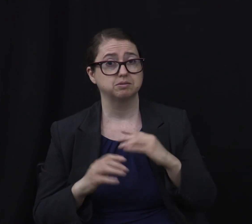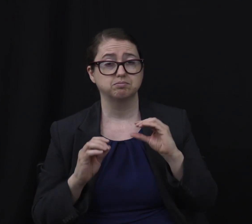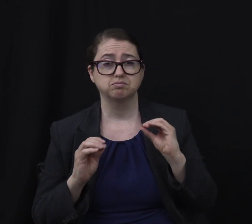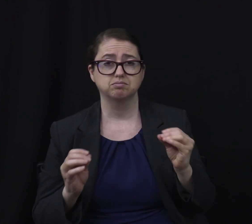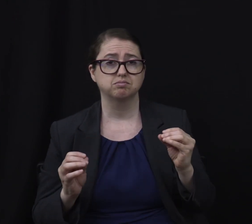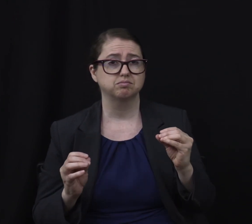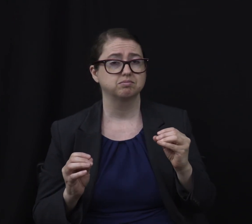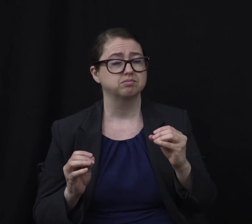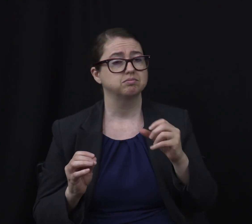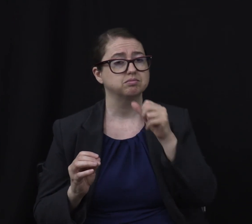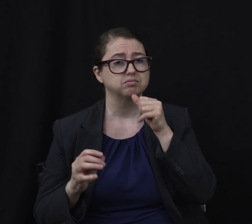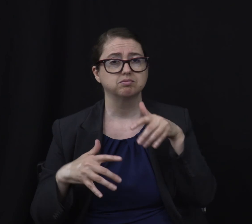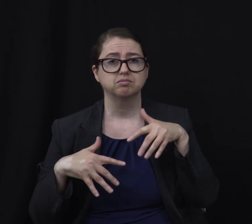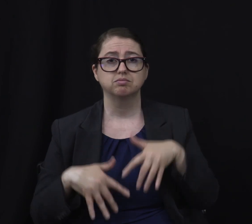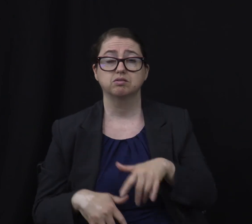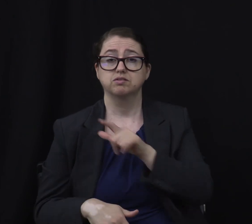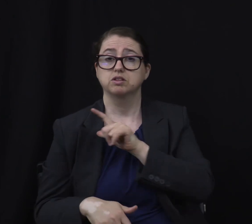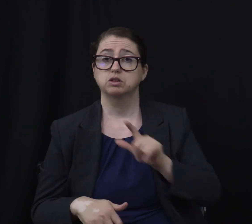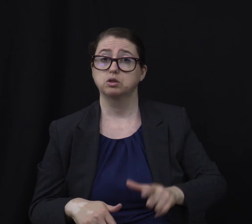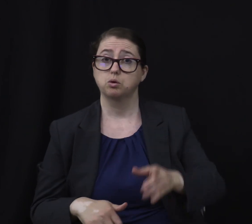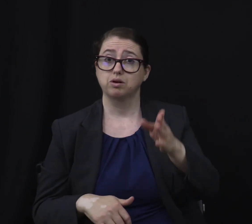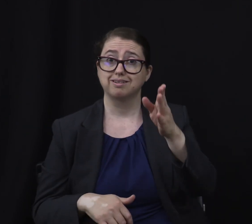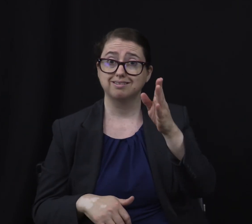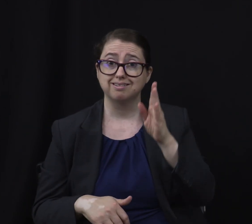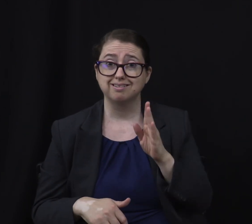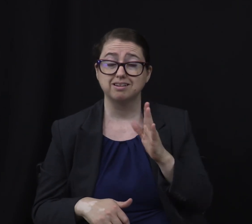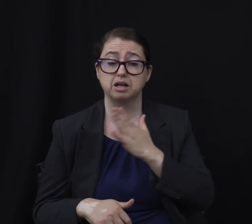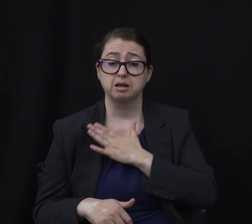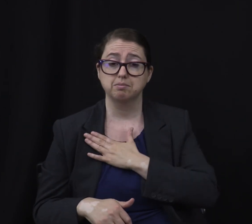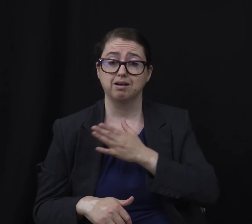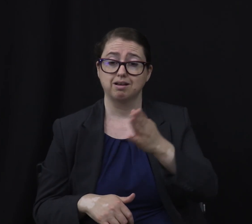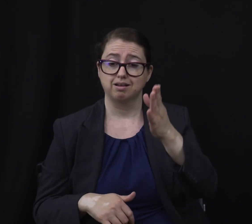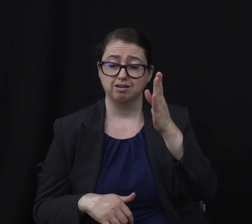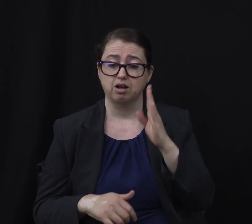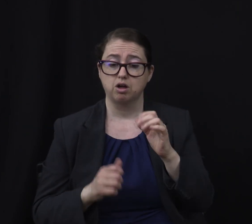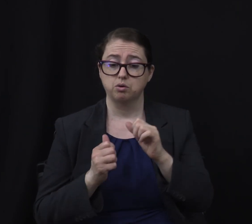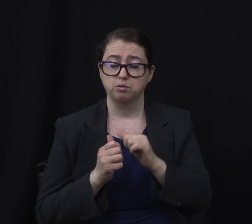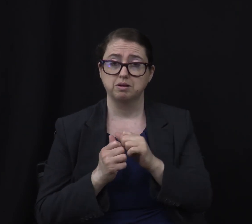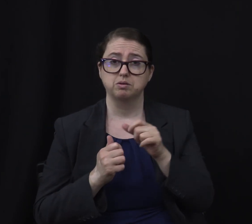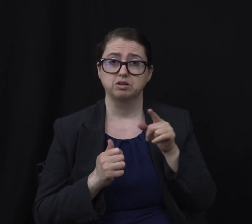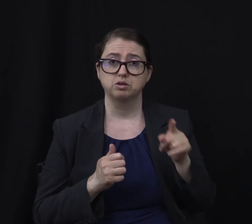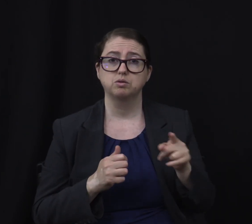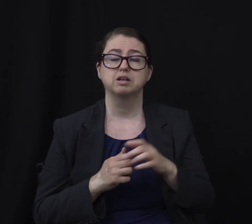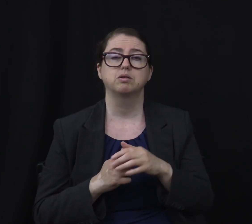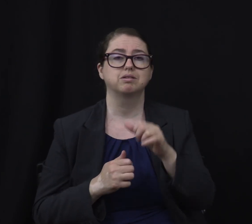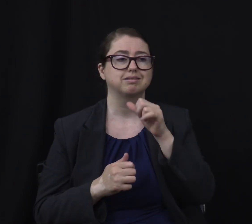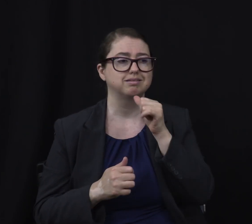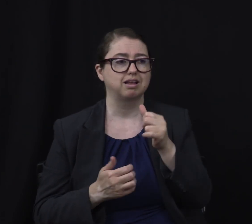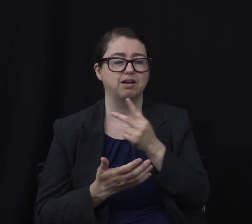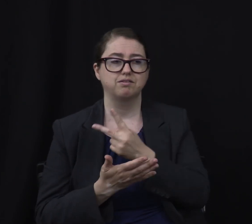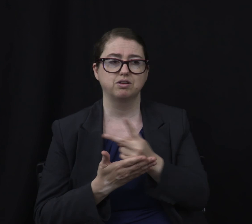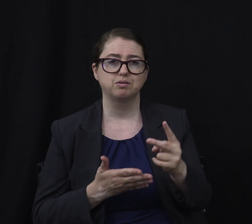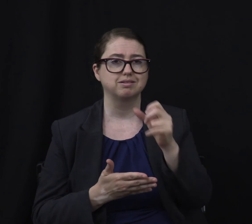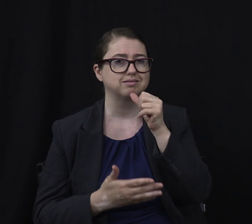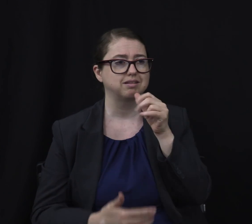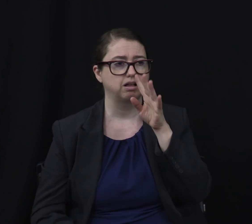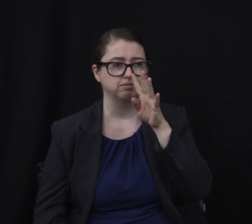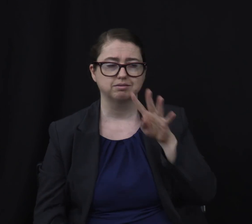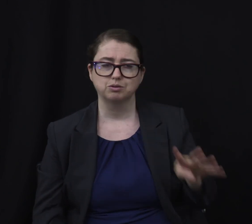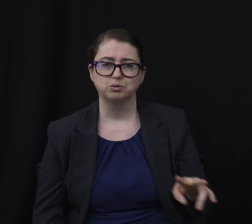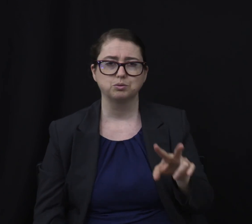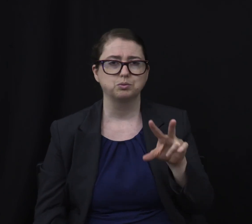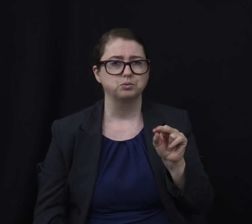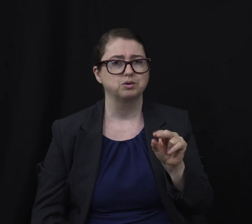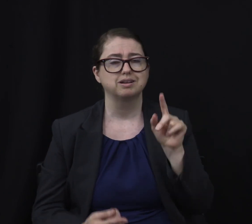dismayed, for the Lord thy God, even my God, will be with you, and he will not fail you, he will not forsake you, until you have finished all